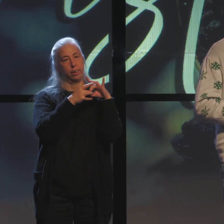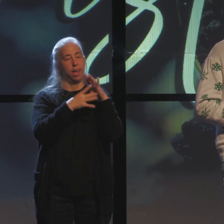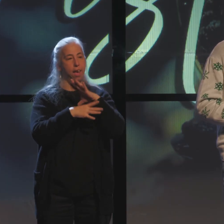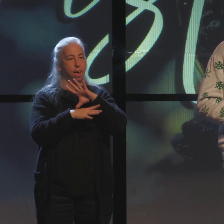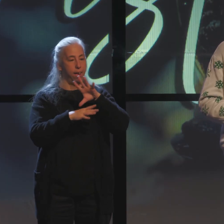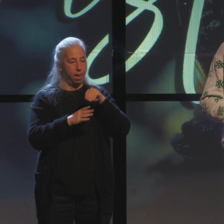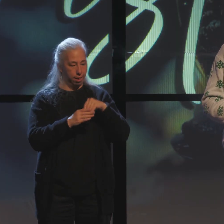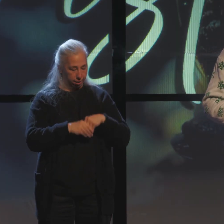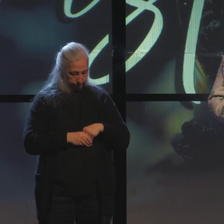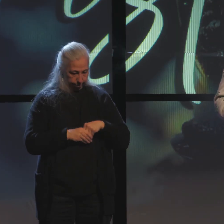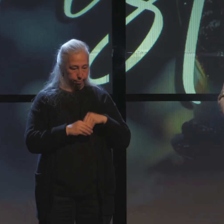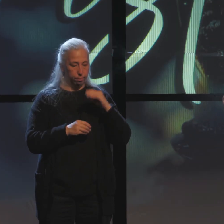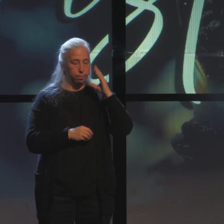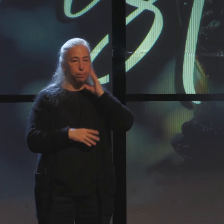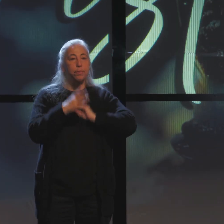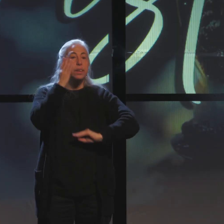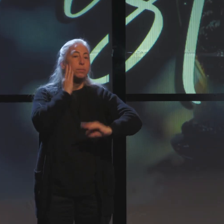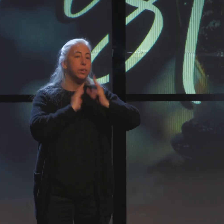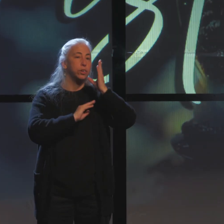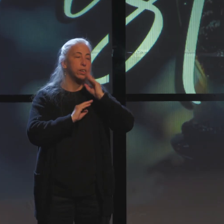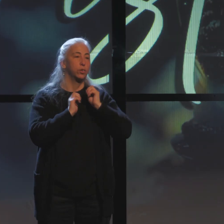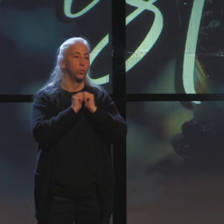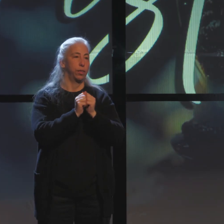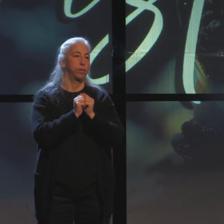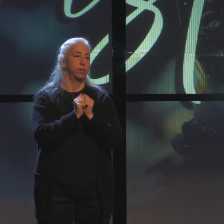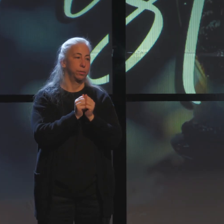That we don't walk through our circumstances alone.